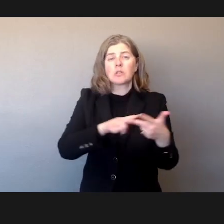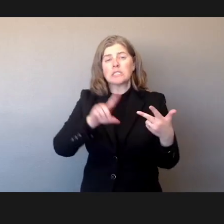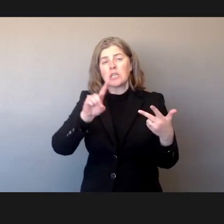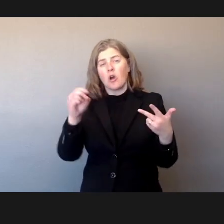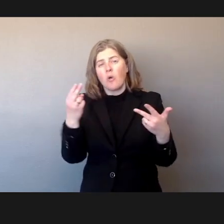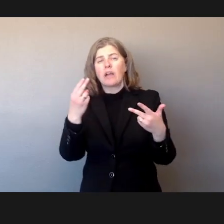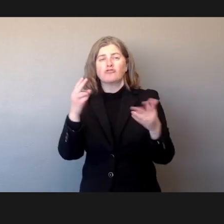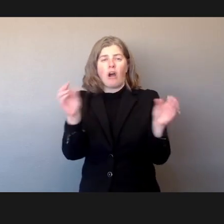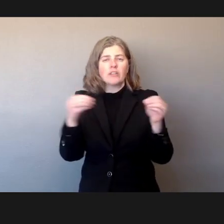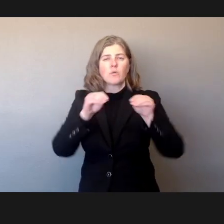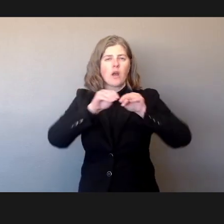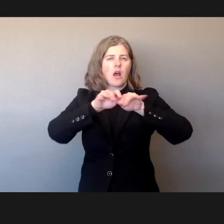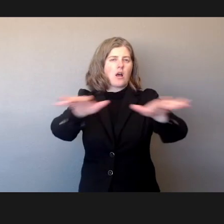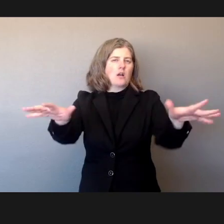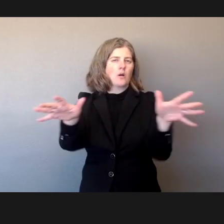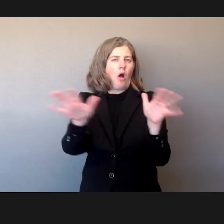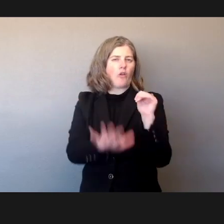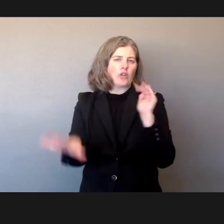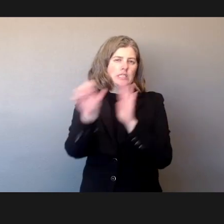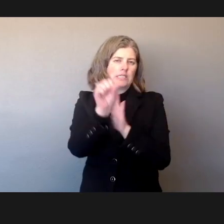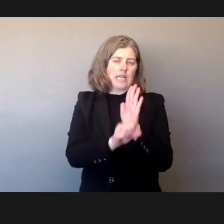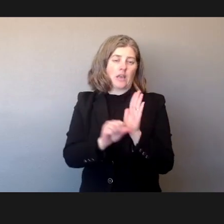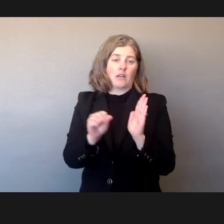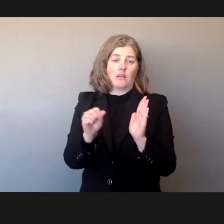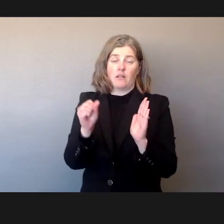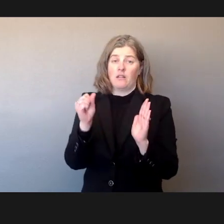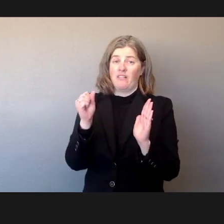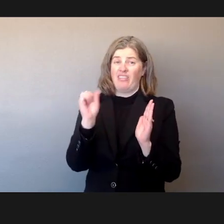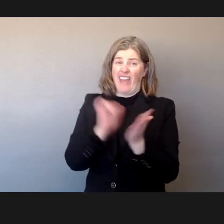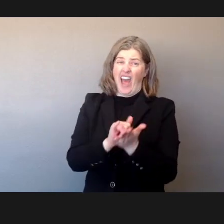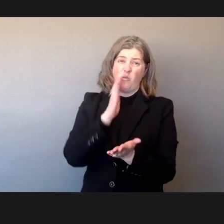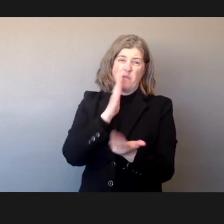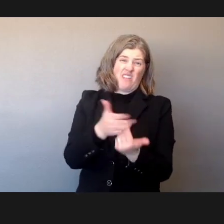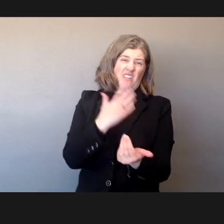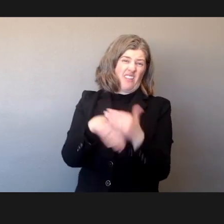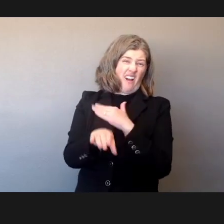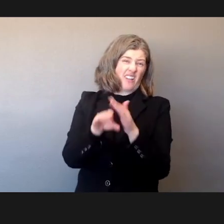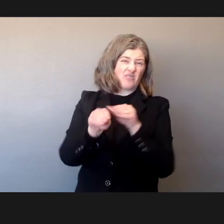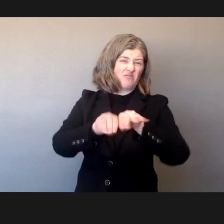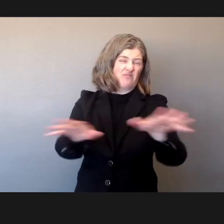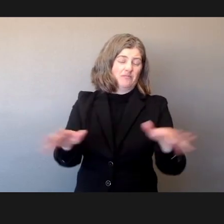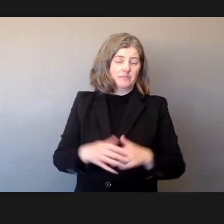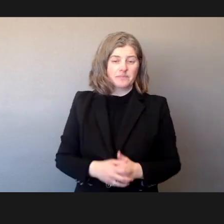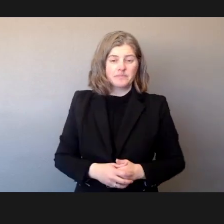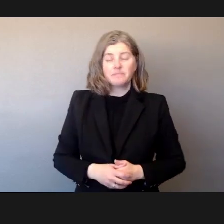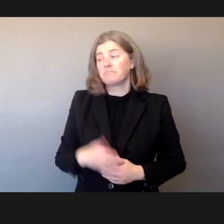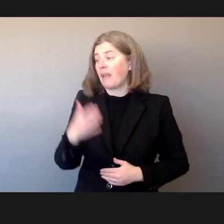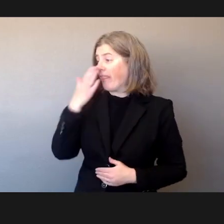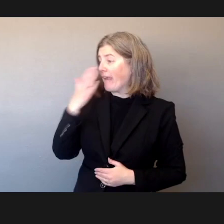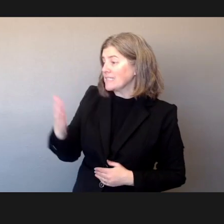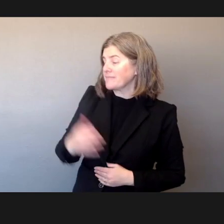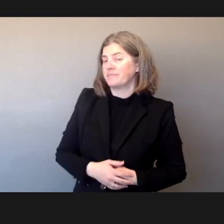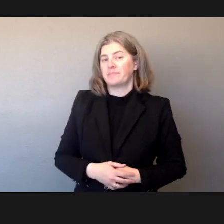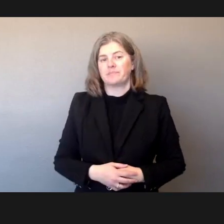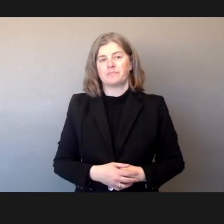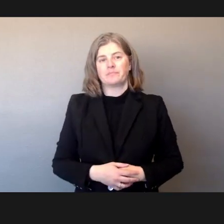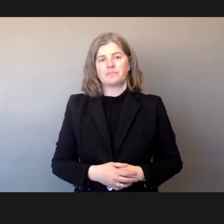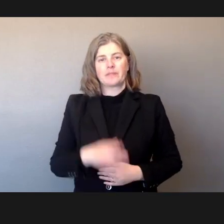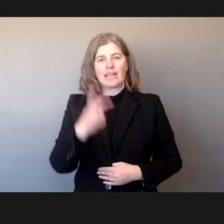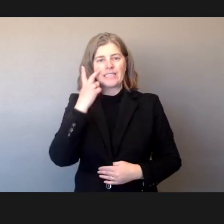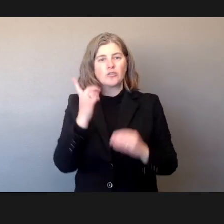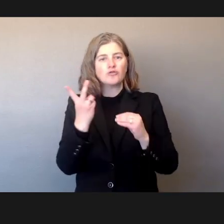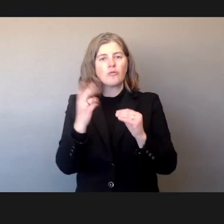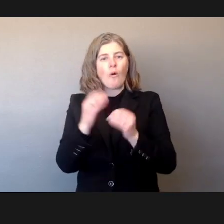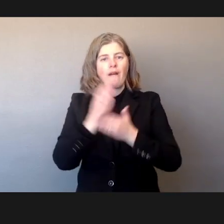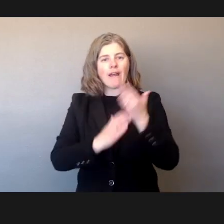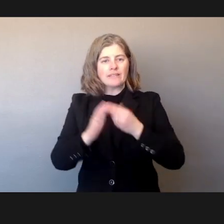on rolling it out across the state because the best thing would be easy access. Thanks. All right, I see two more